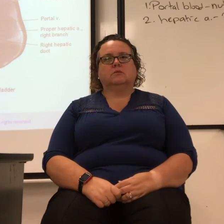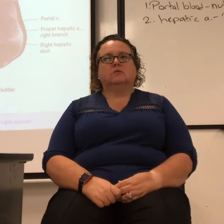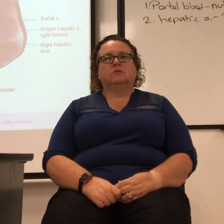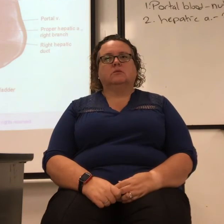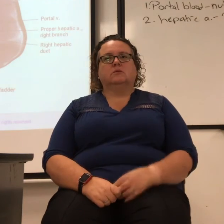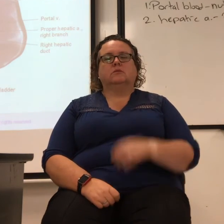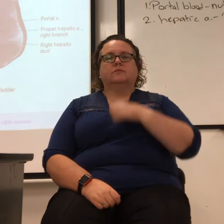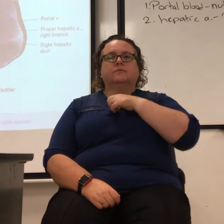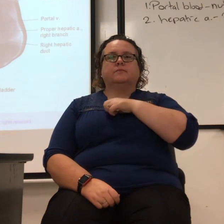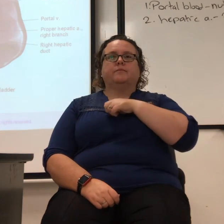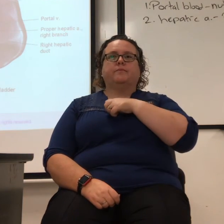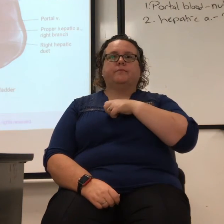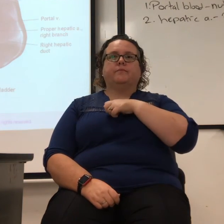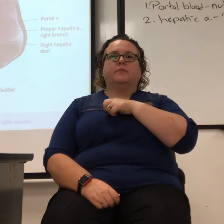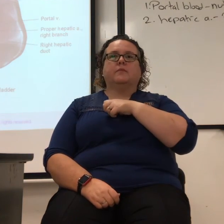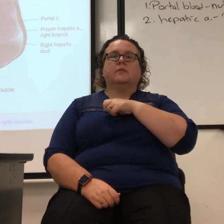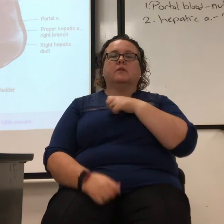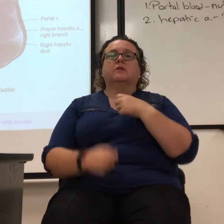Okay, so